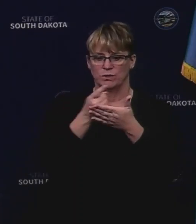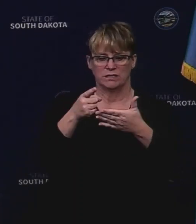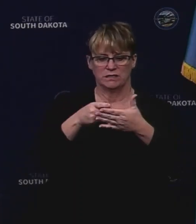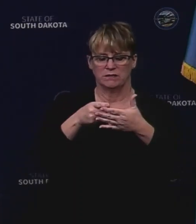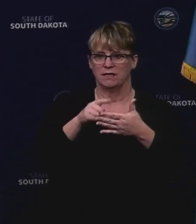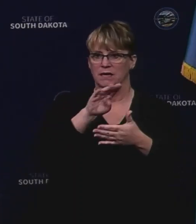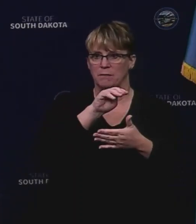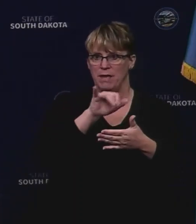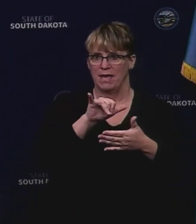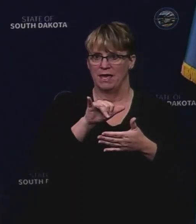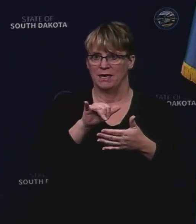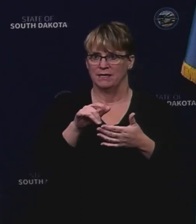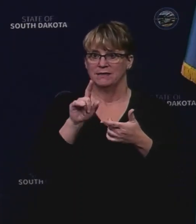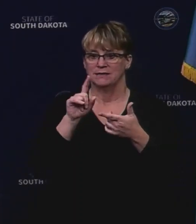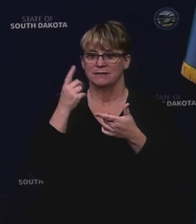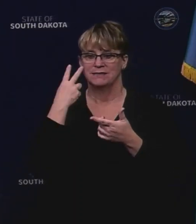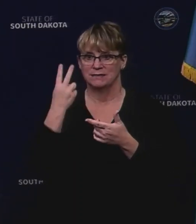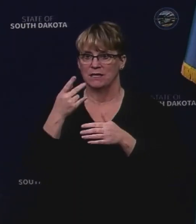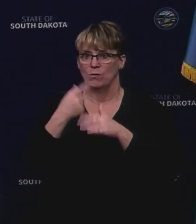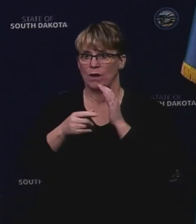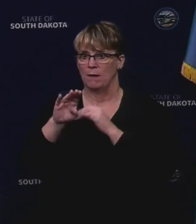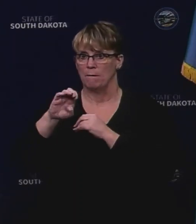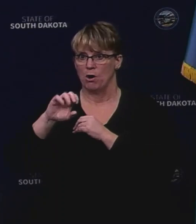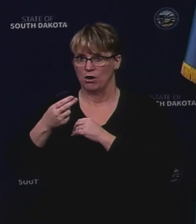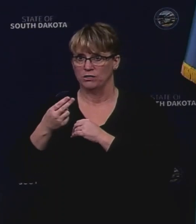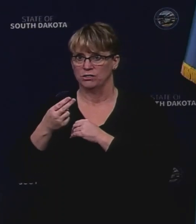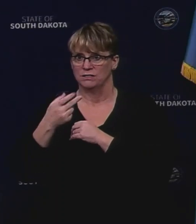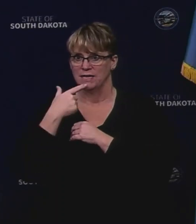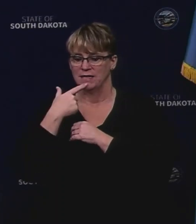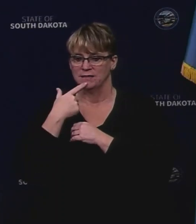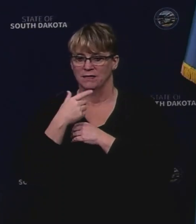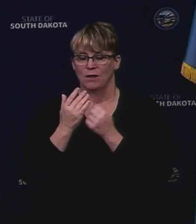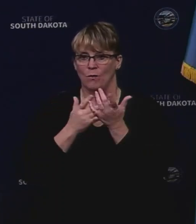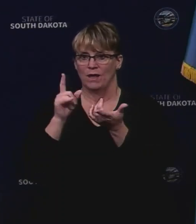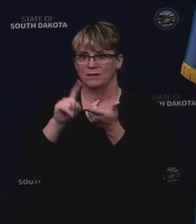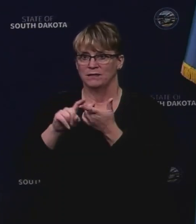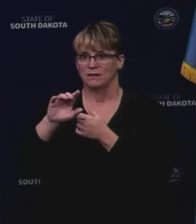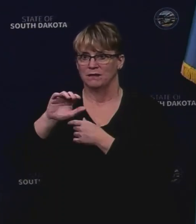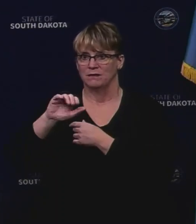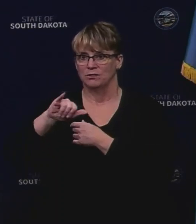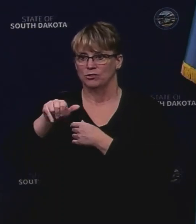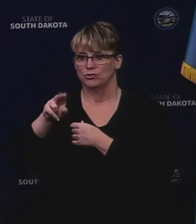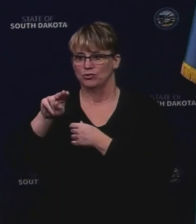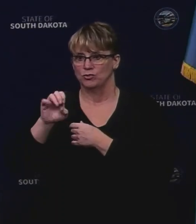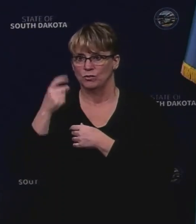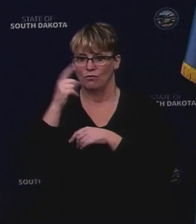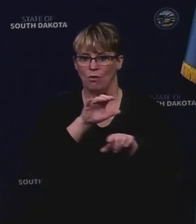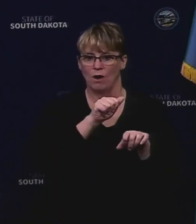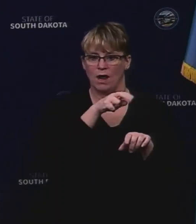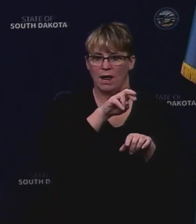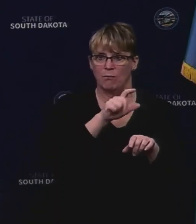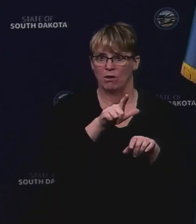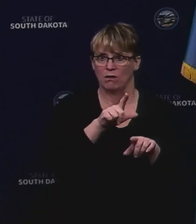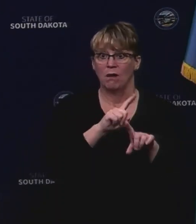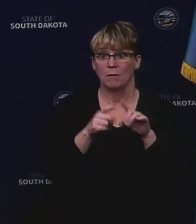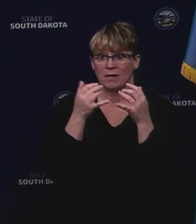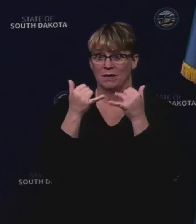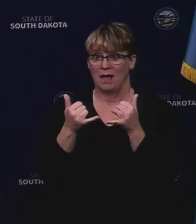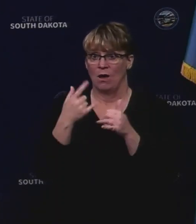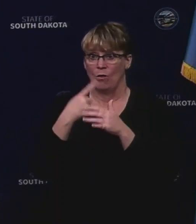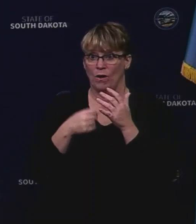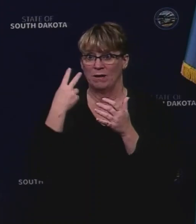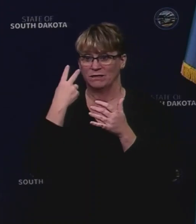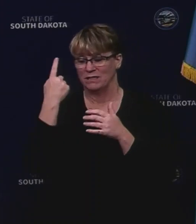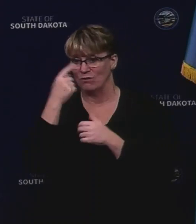March sales tax numbers are. I'll have to wait until June for our April sales tax revenues. But what I'm seeing coming in as far